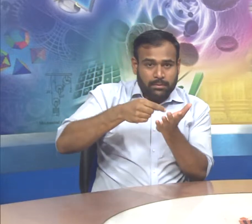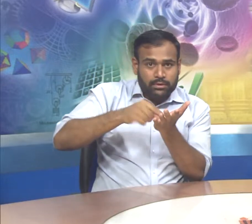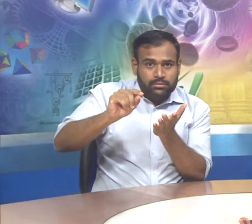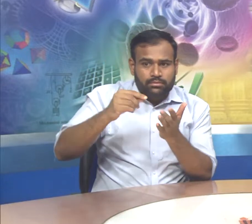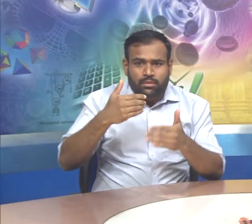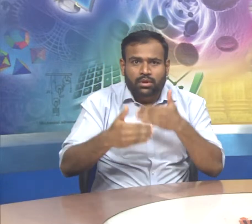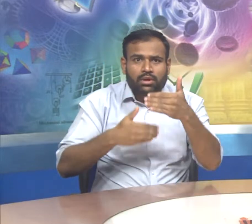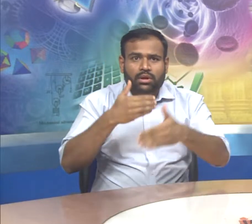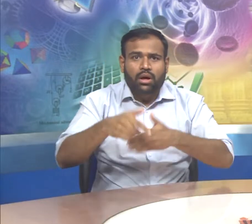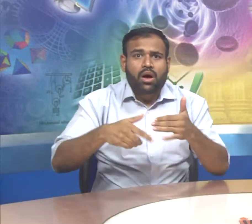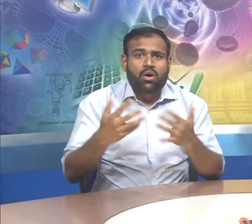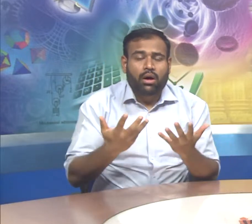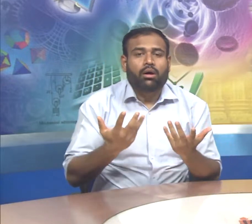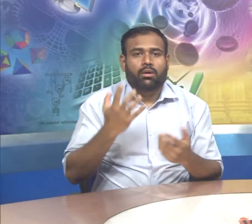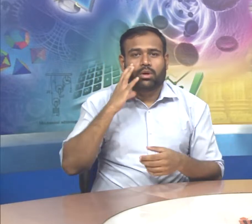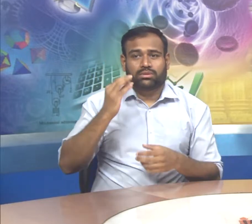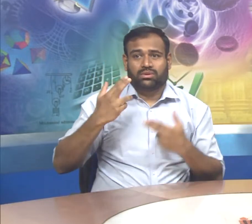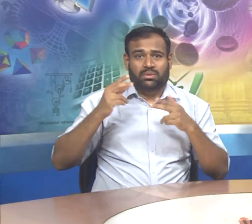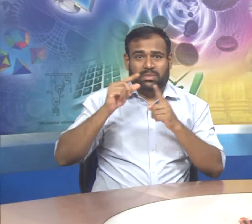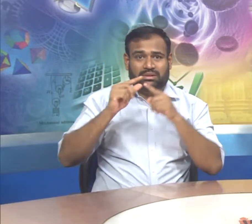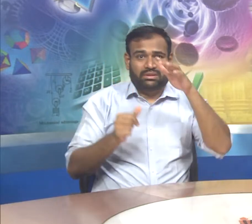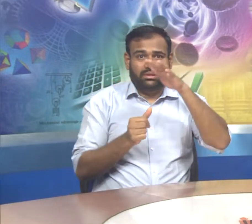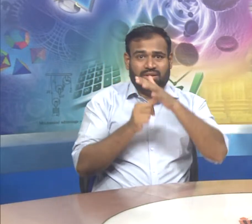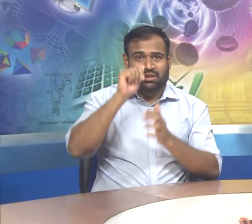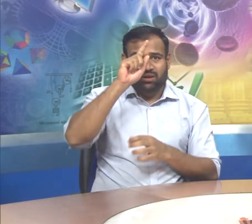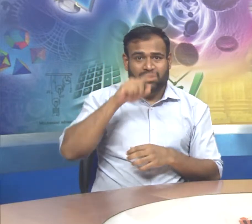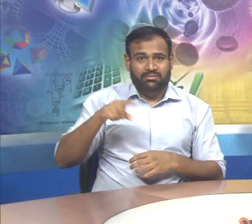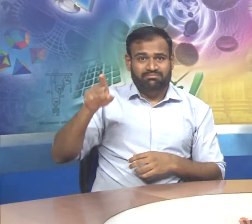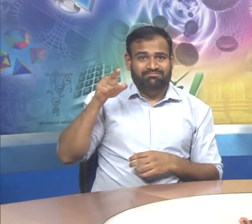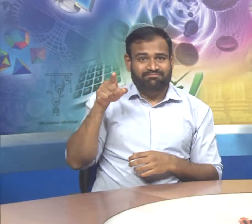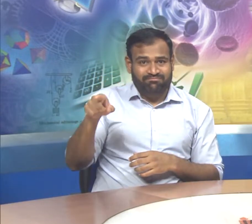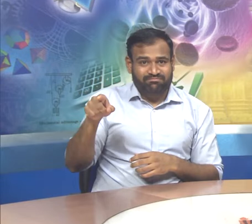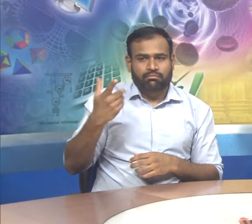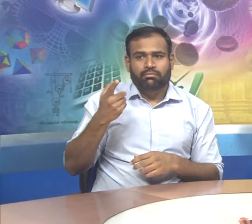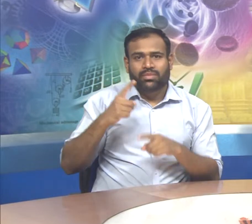While appointing the Chief Justice, the President is